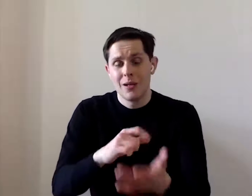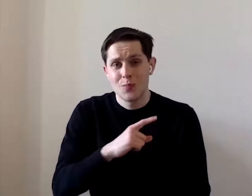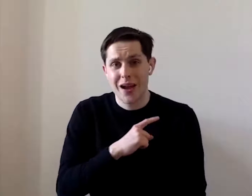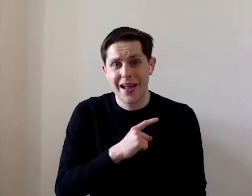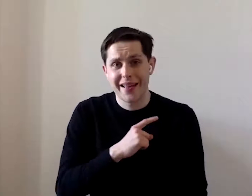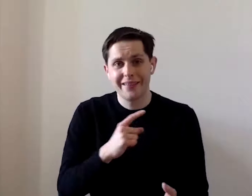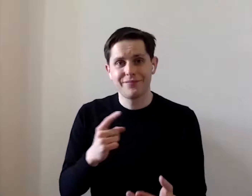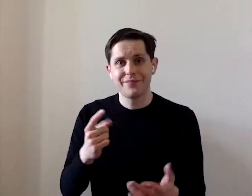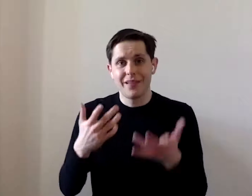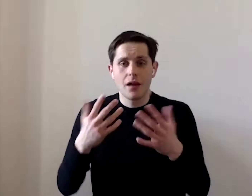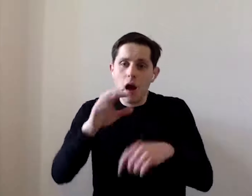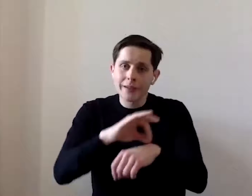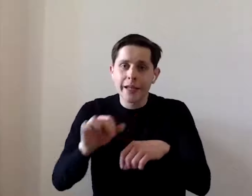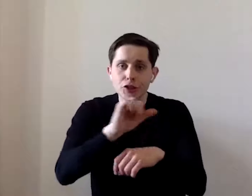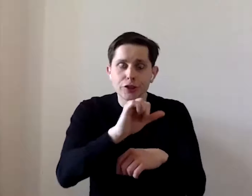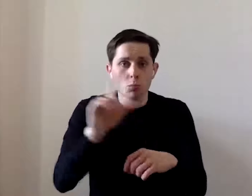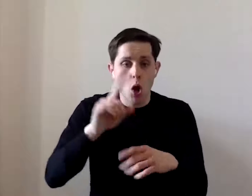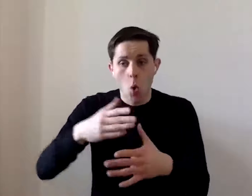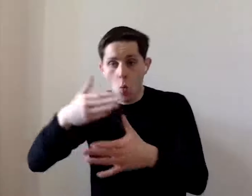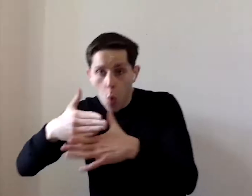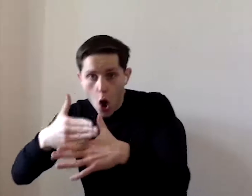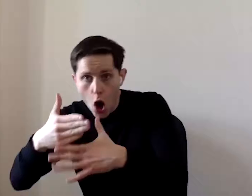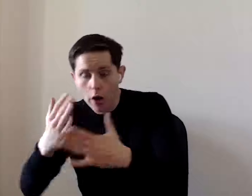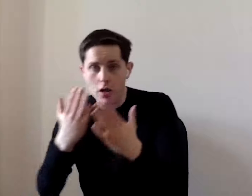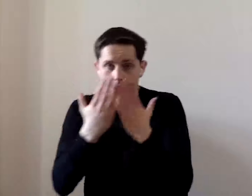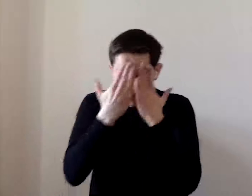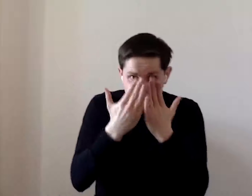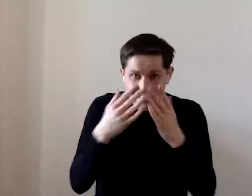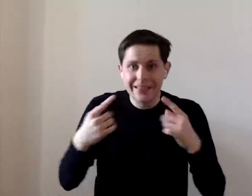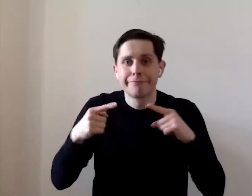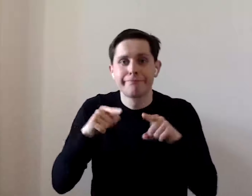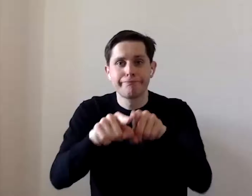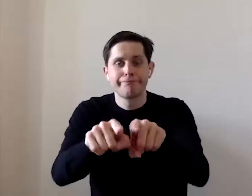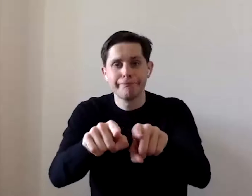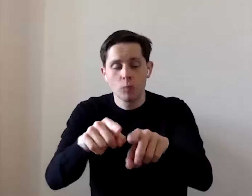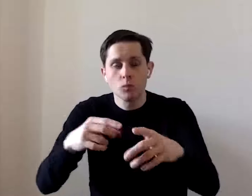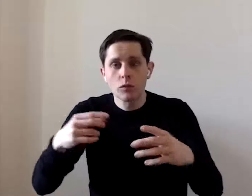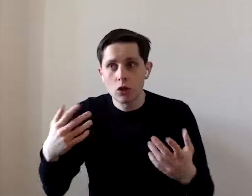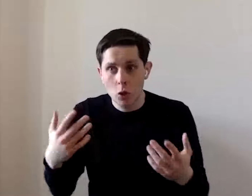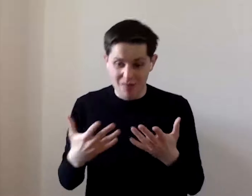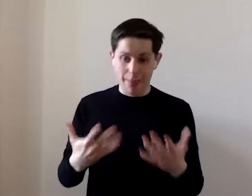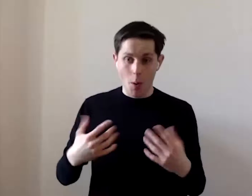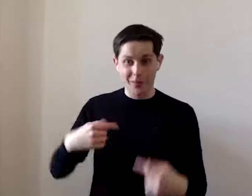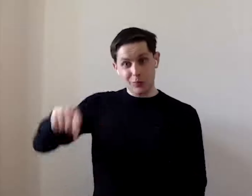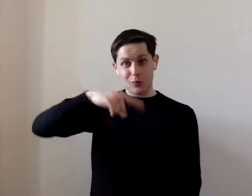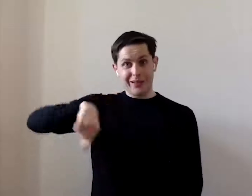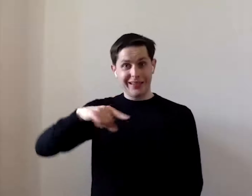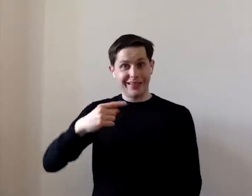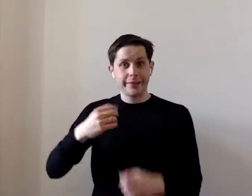resonant because right now, you know, we are studying and starting to work, you know, during a